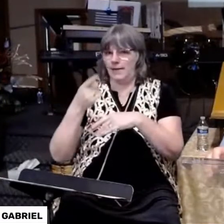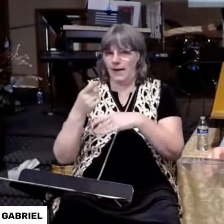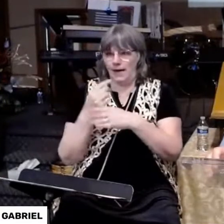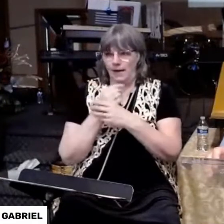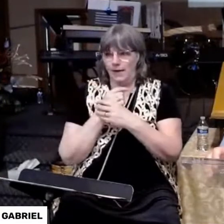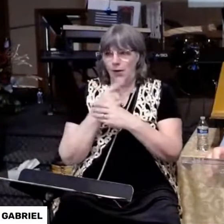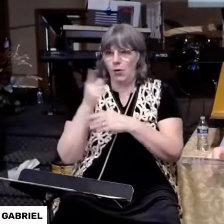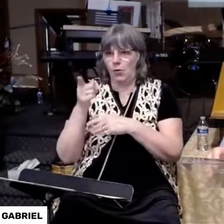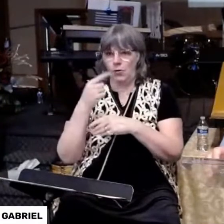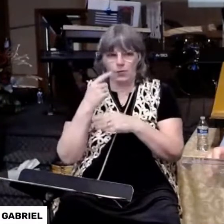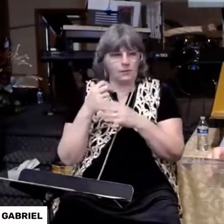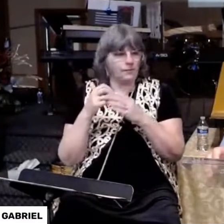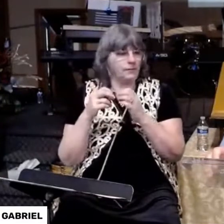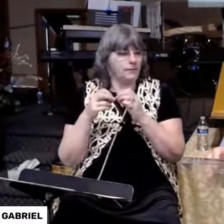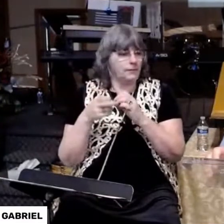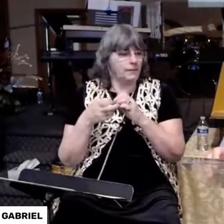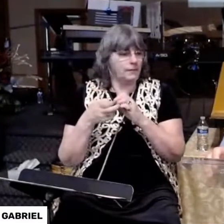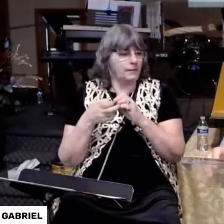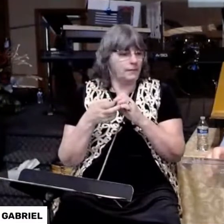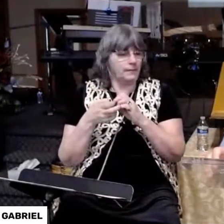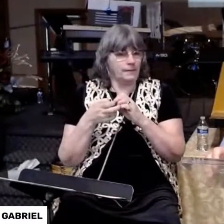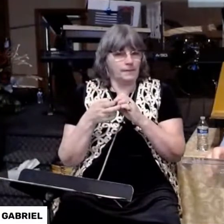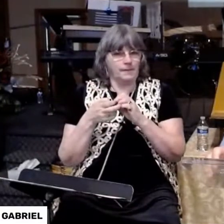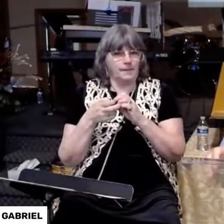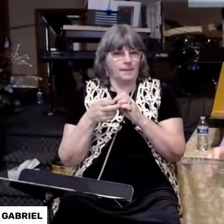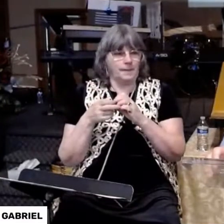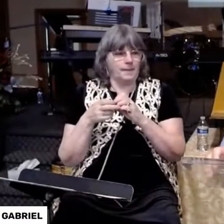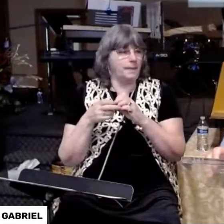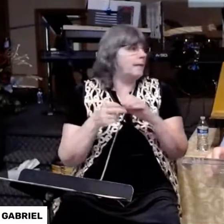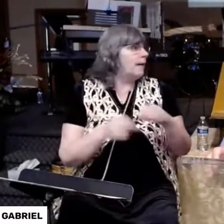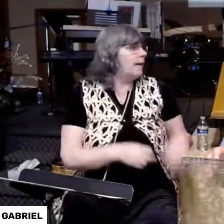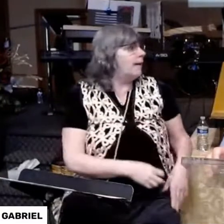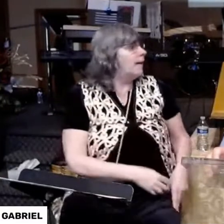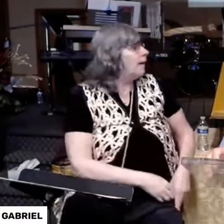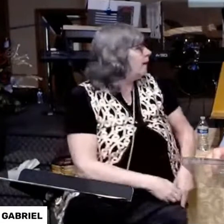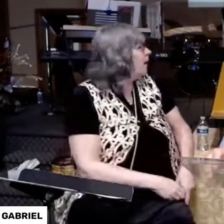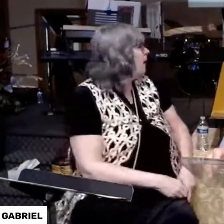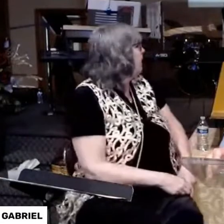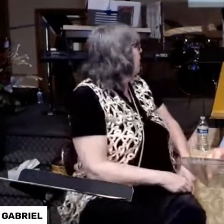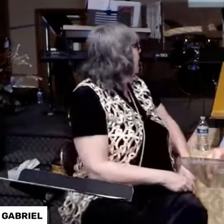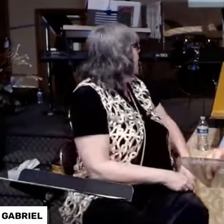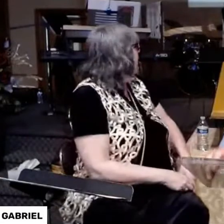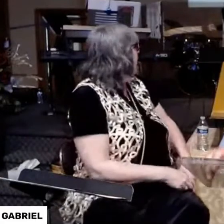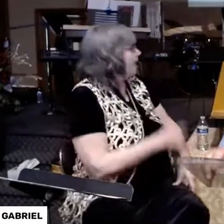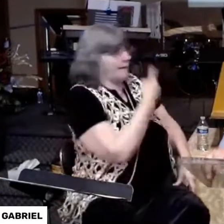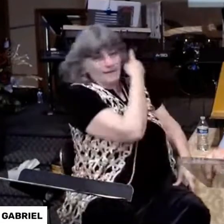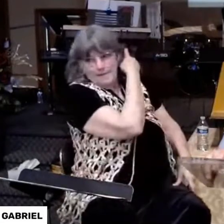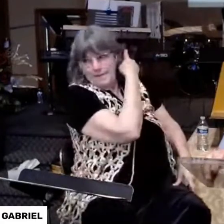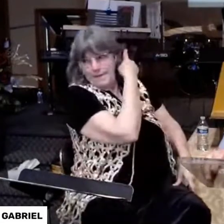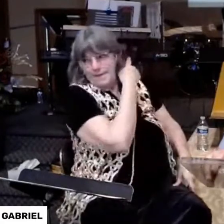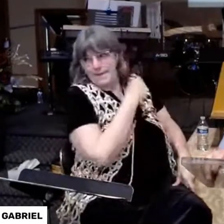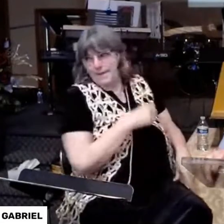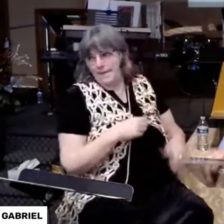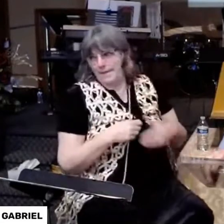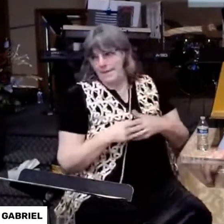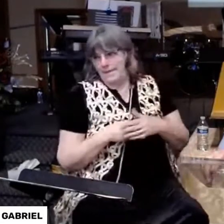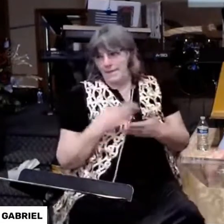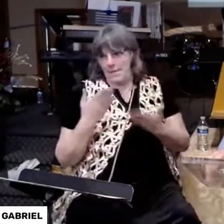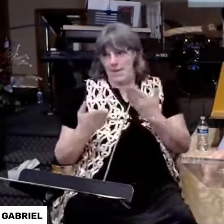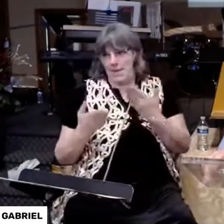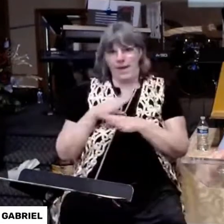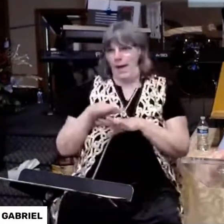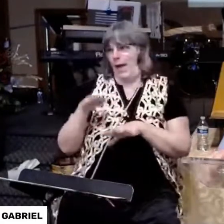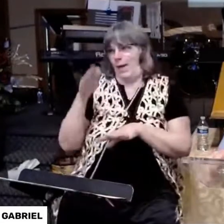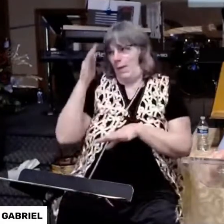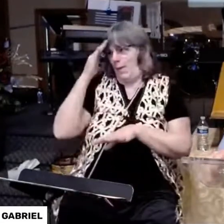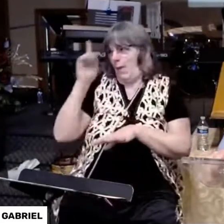What would he say? Maybe he would say, oh boy, I don't even know where to start with you